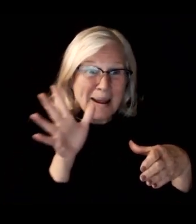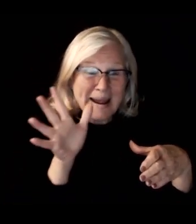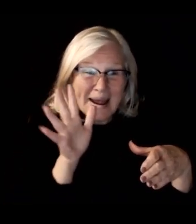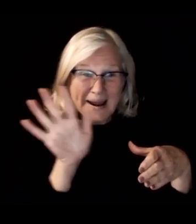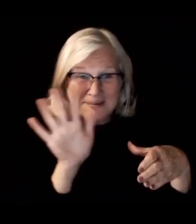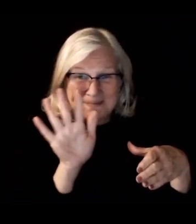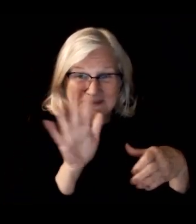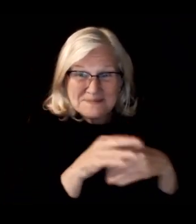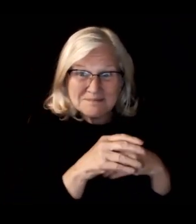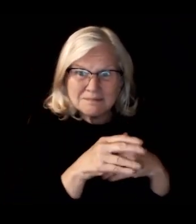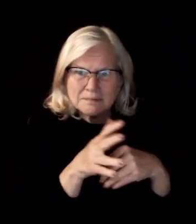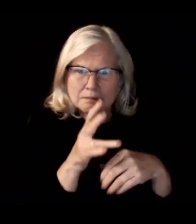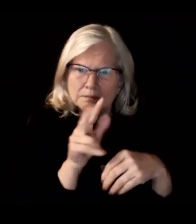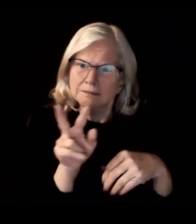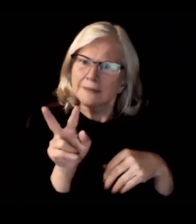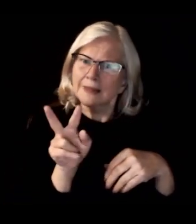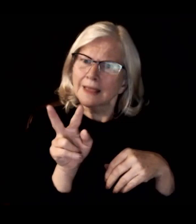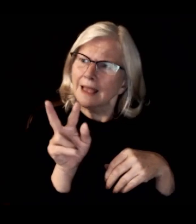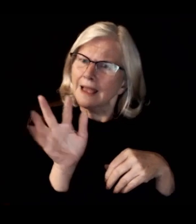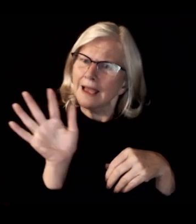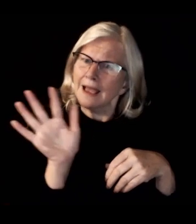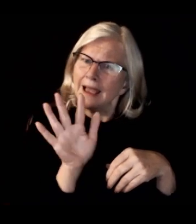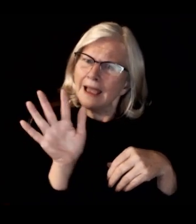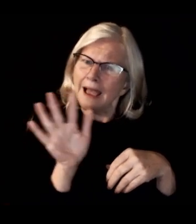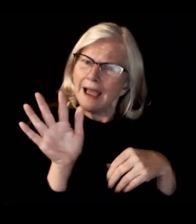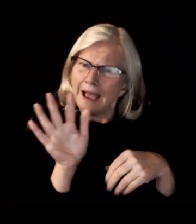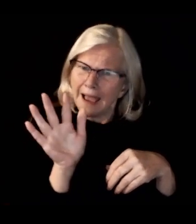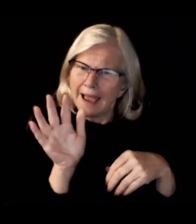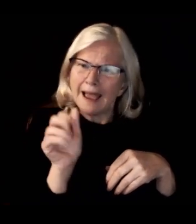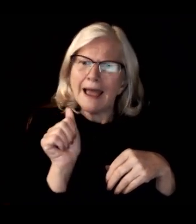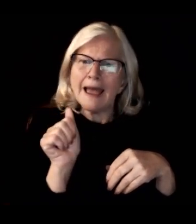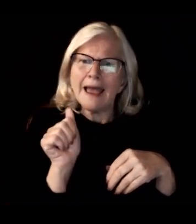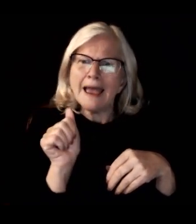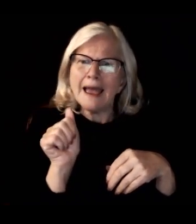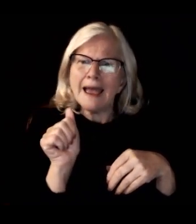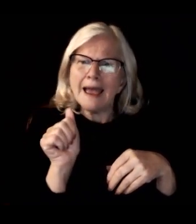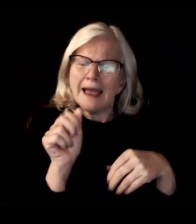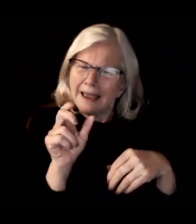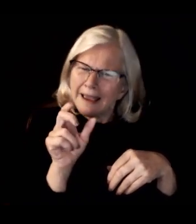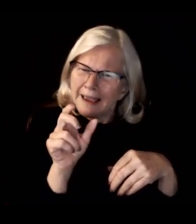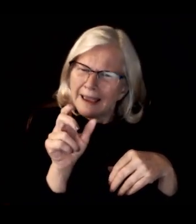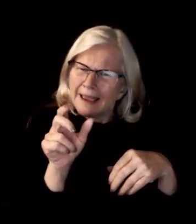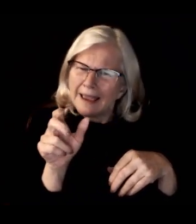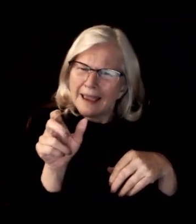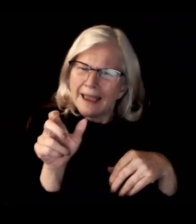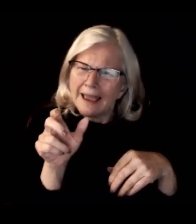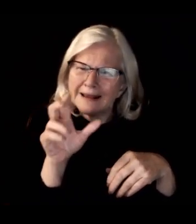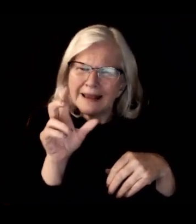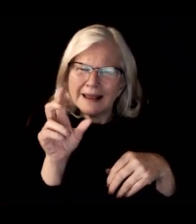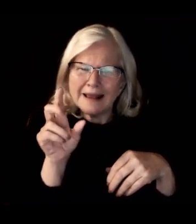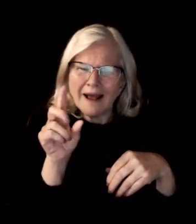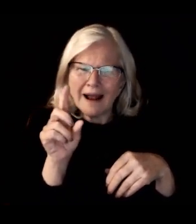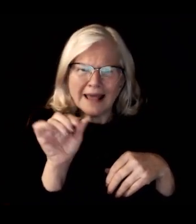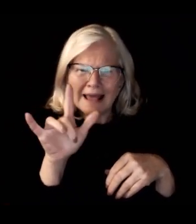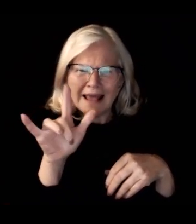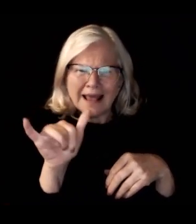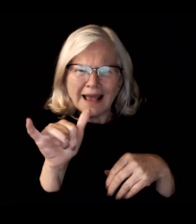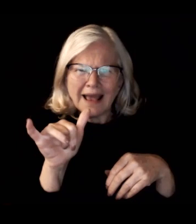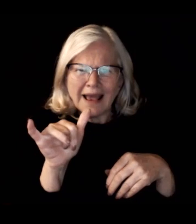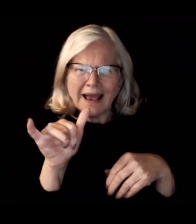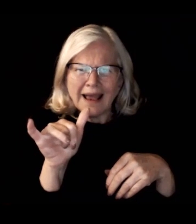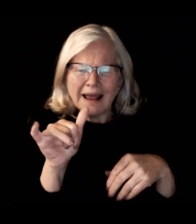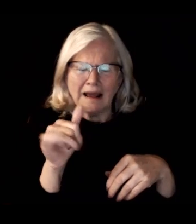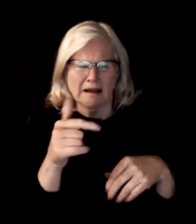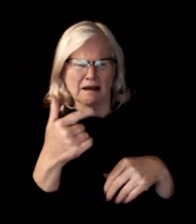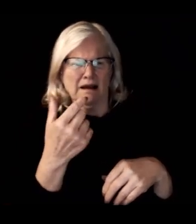Macy Blaine, a regional ombudsman from the Office of Ombudsman for Long-Term Care, helped to influence the